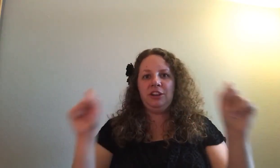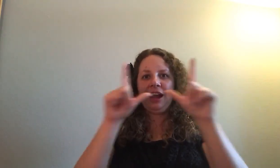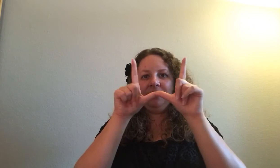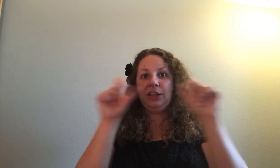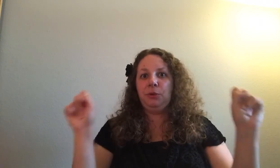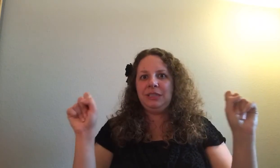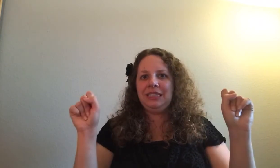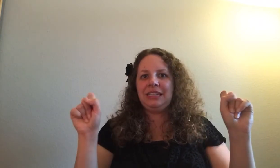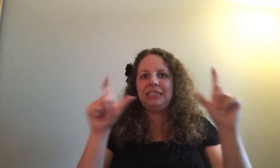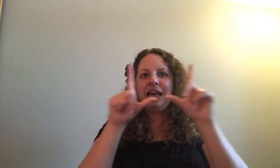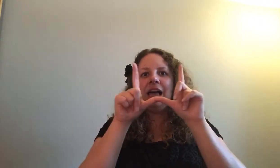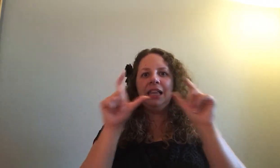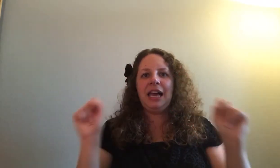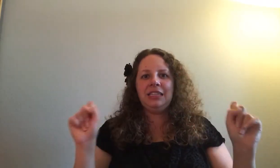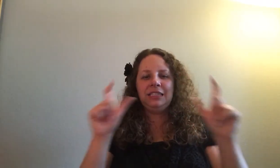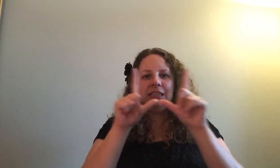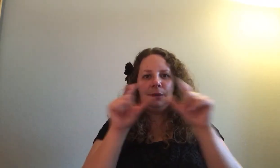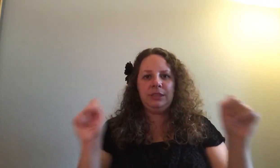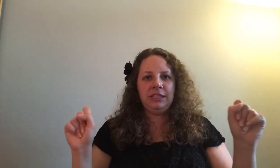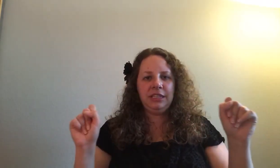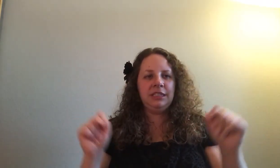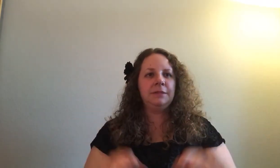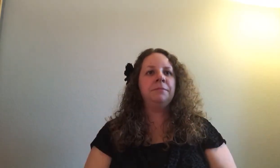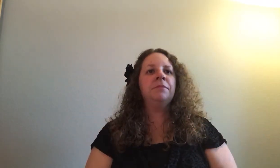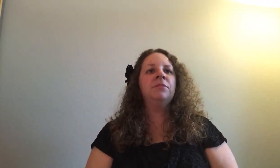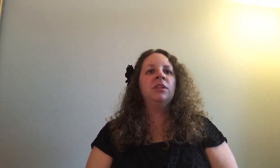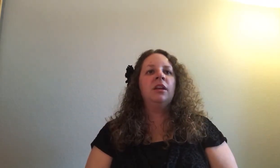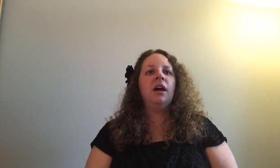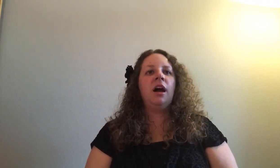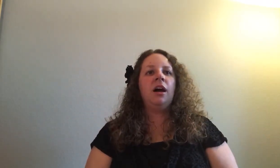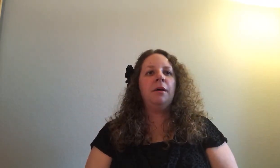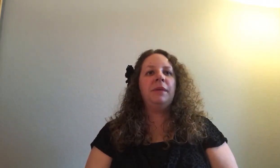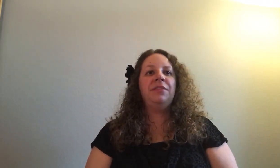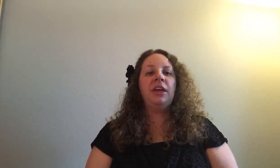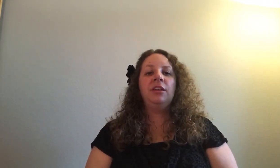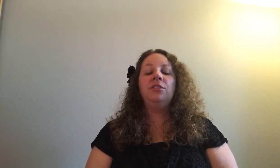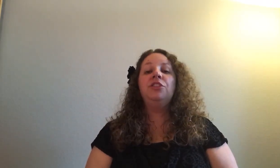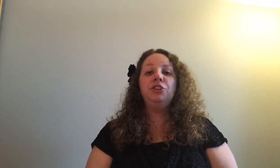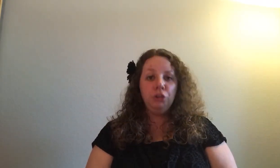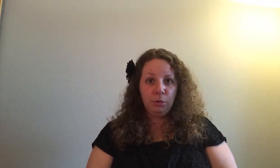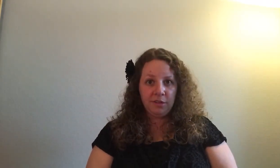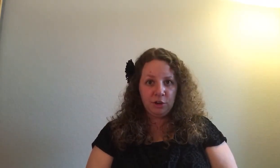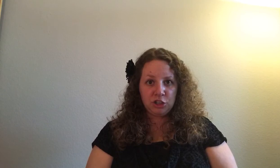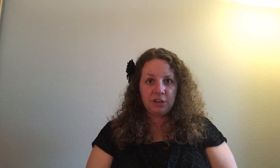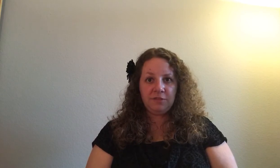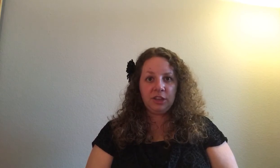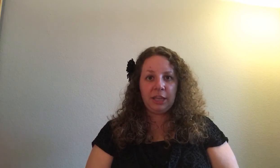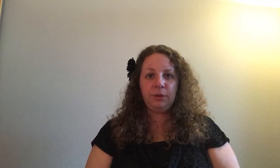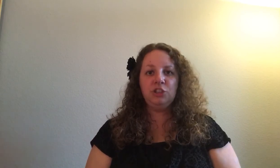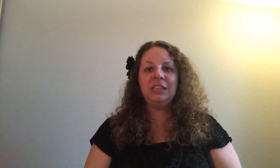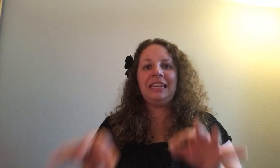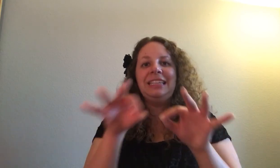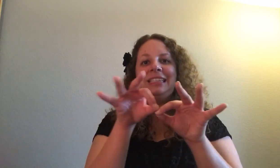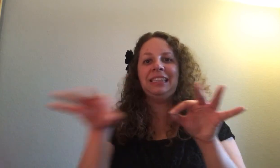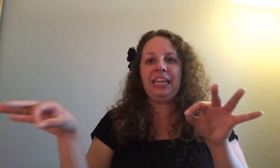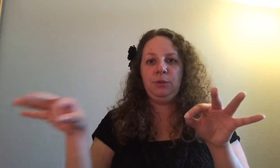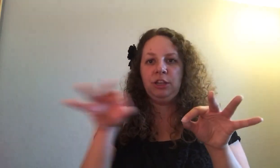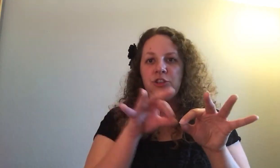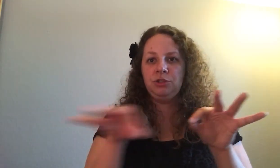have linguistics, LS, linguistics. And then the newer version for language is language. So